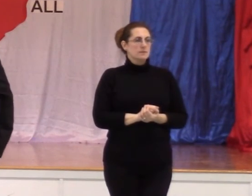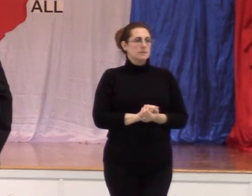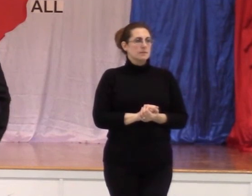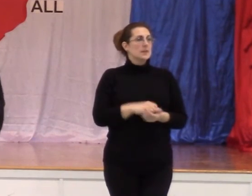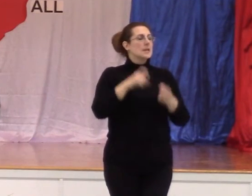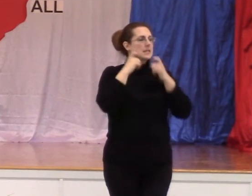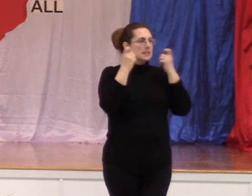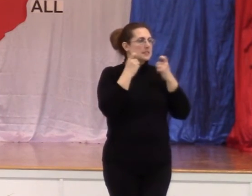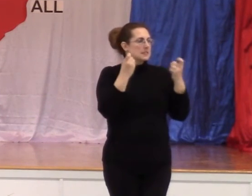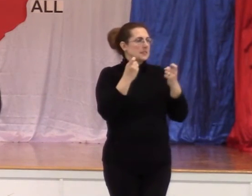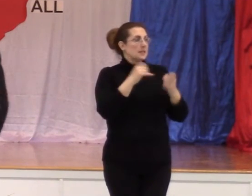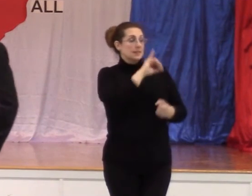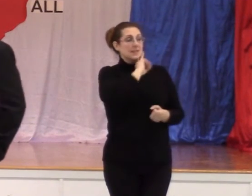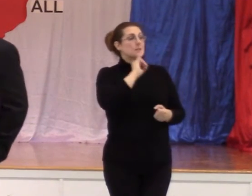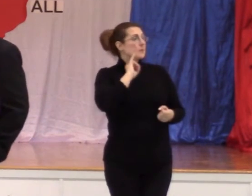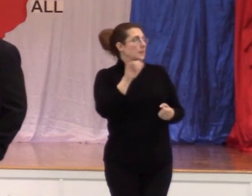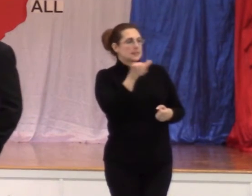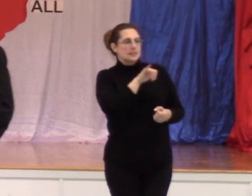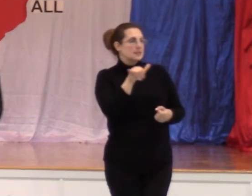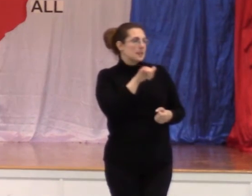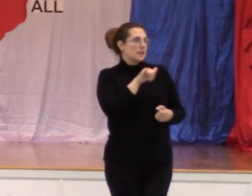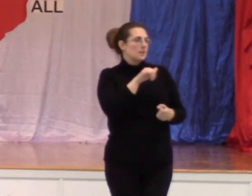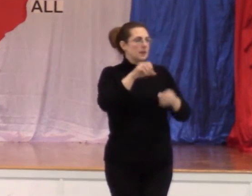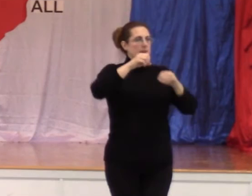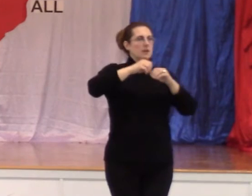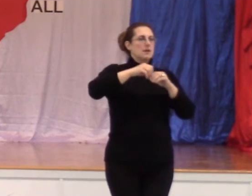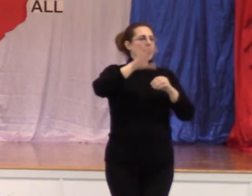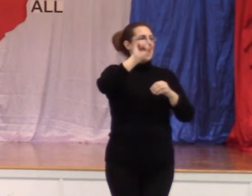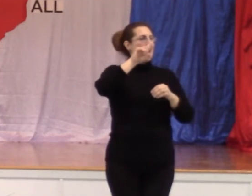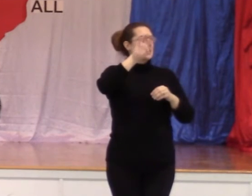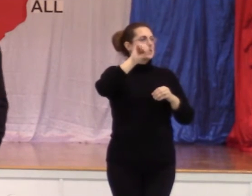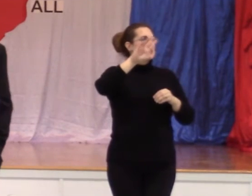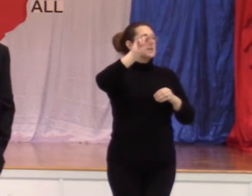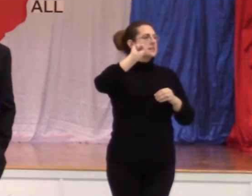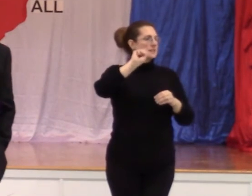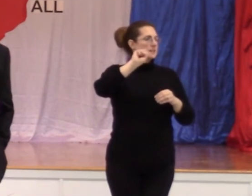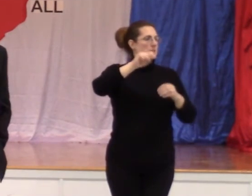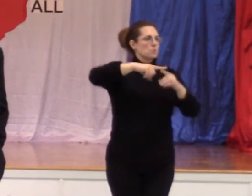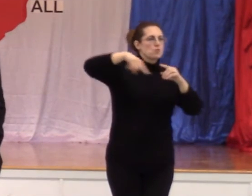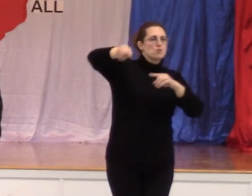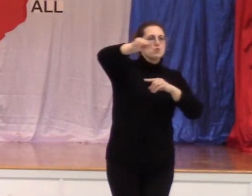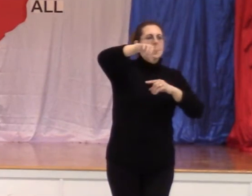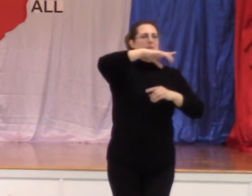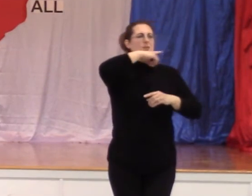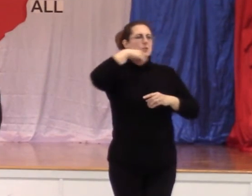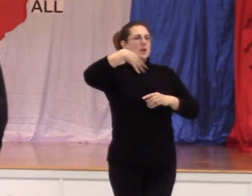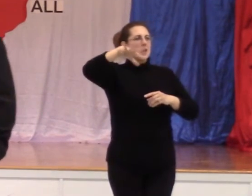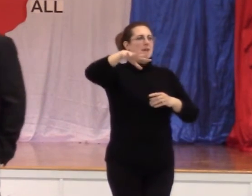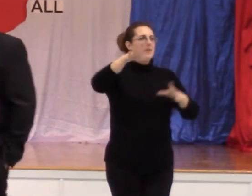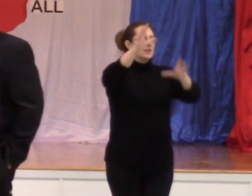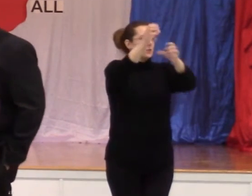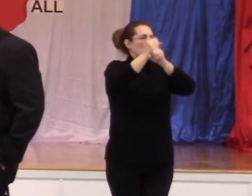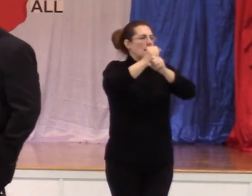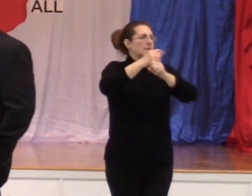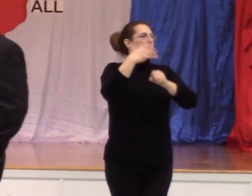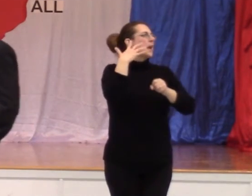It's a sin of the Israelites as they're in the Exodus, in the wilderness, and they grab onto the golden calf. You know, we're going to worship the